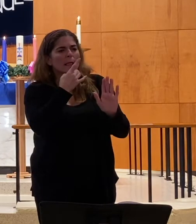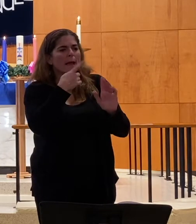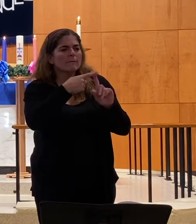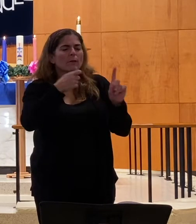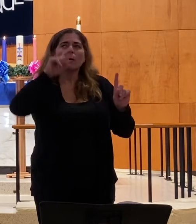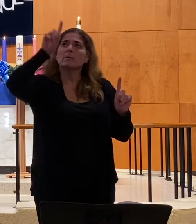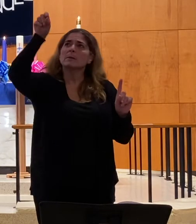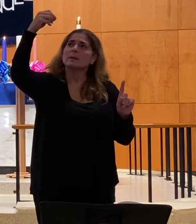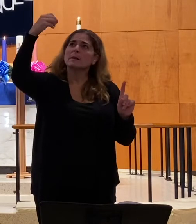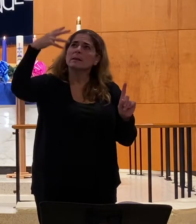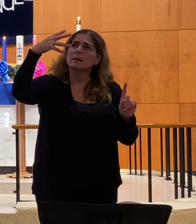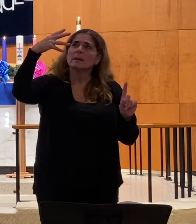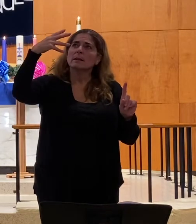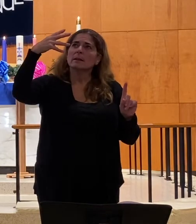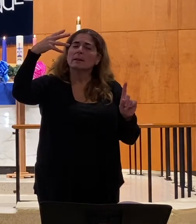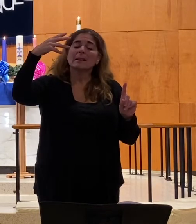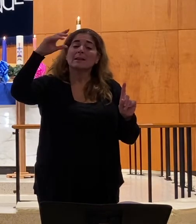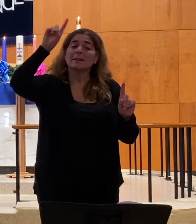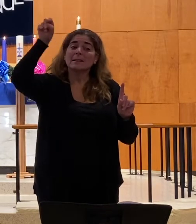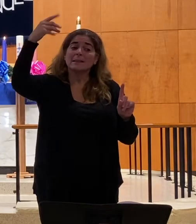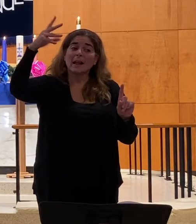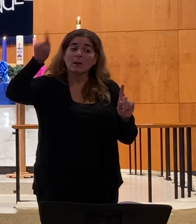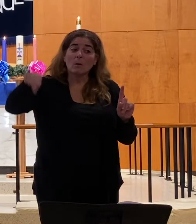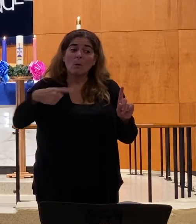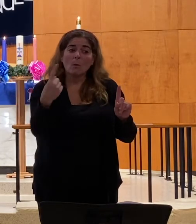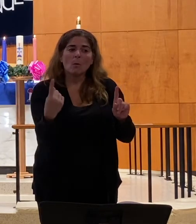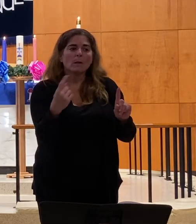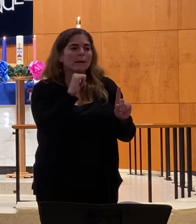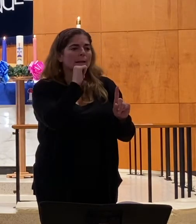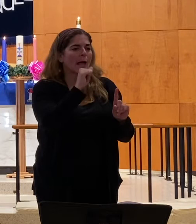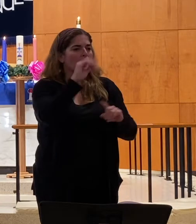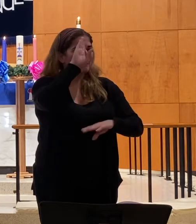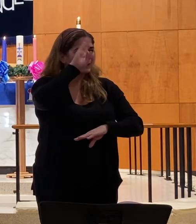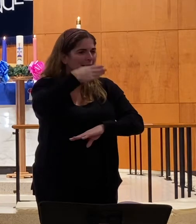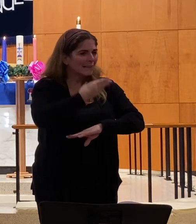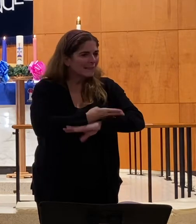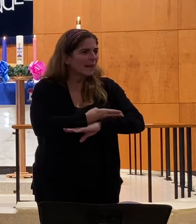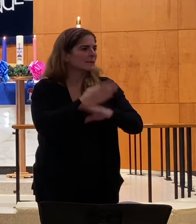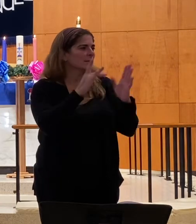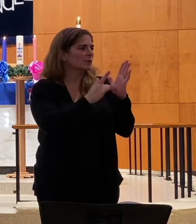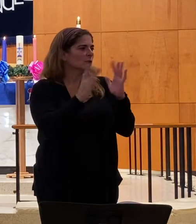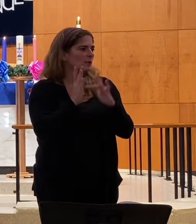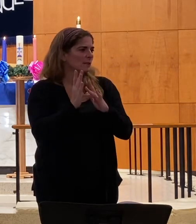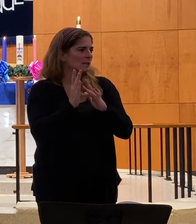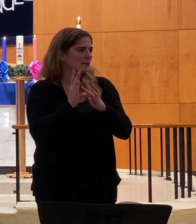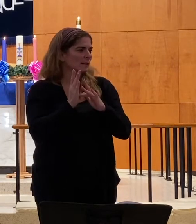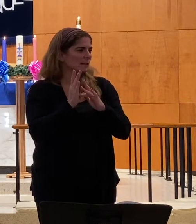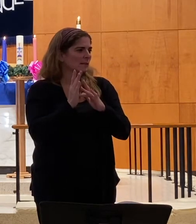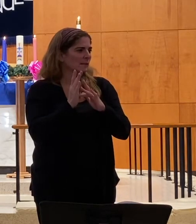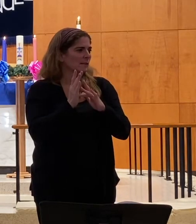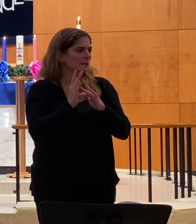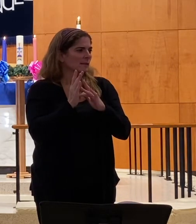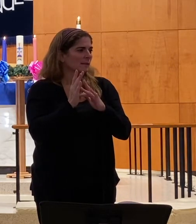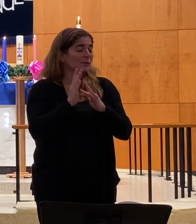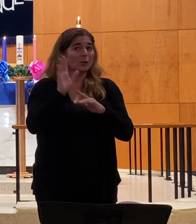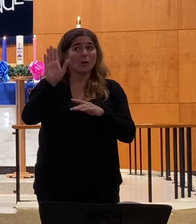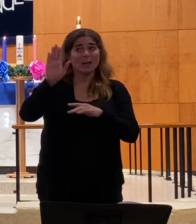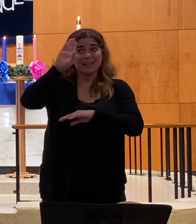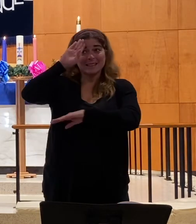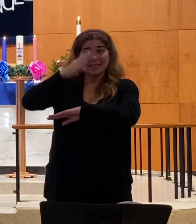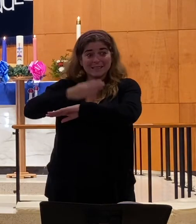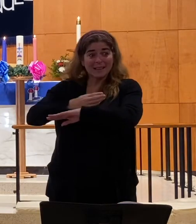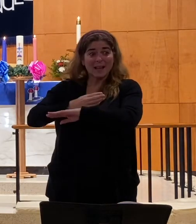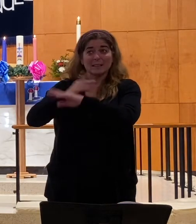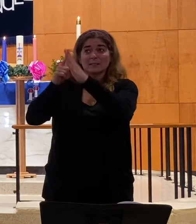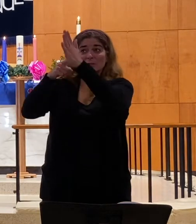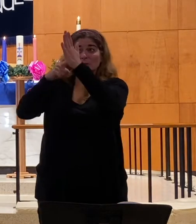sun, S-O-N. And maybe, just maybe, as we reflect and bear witness to this